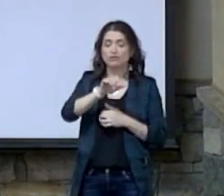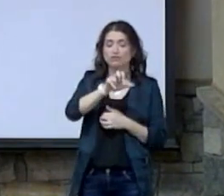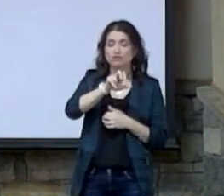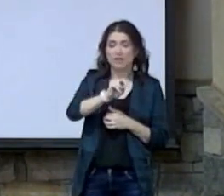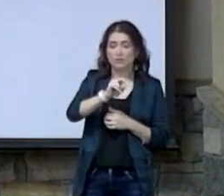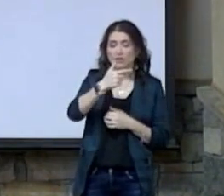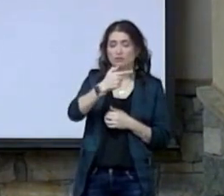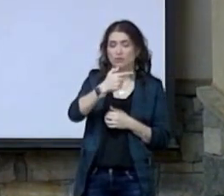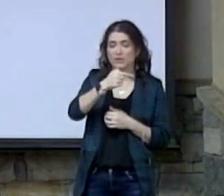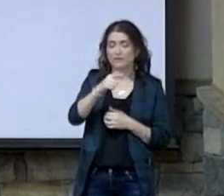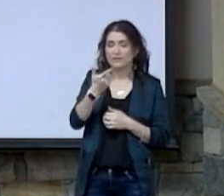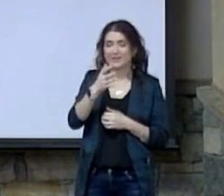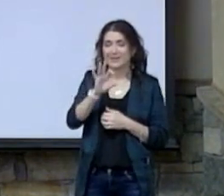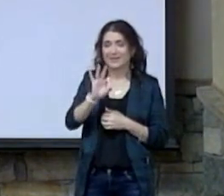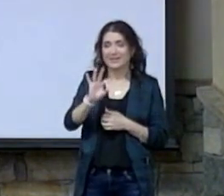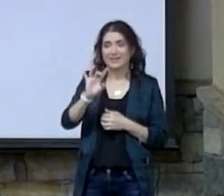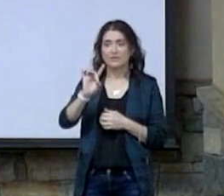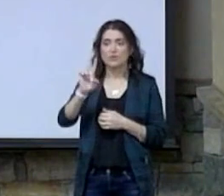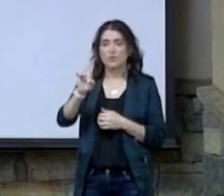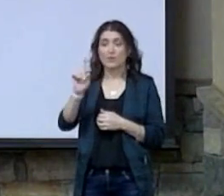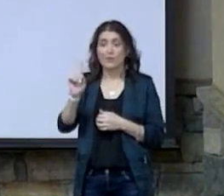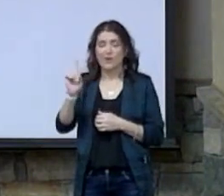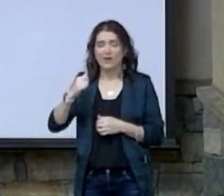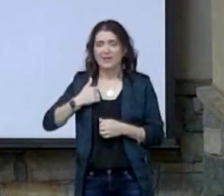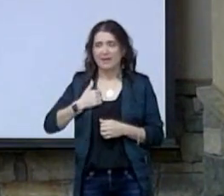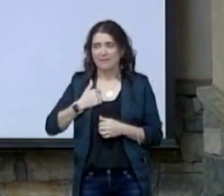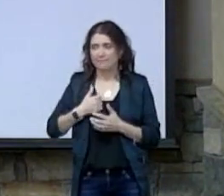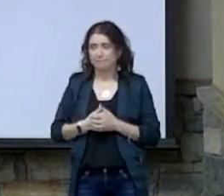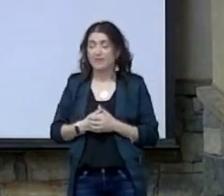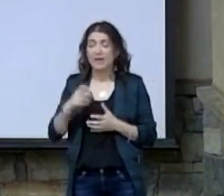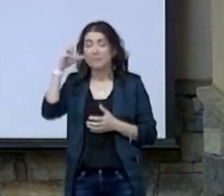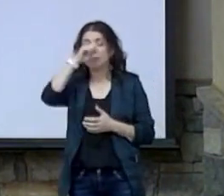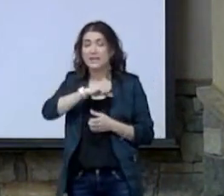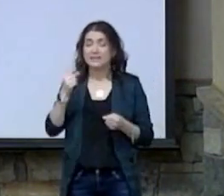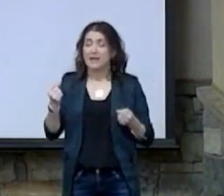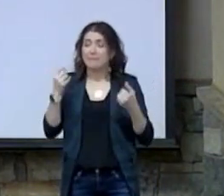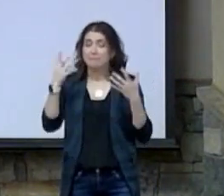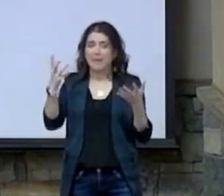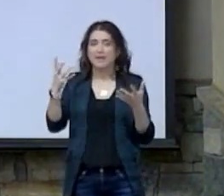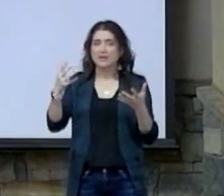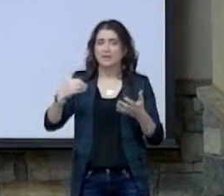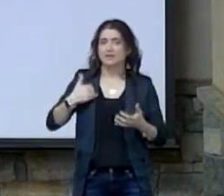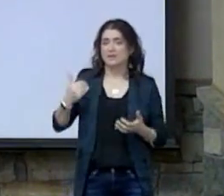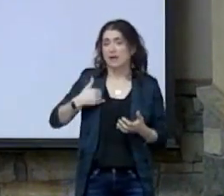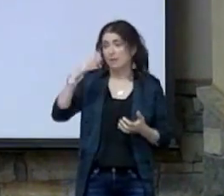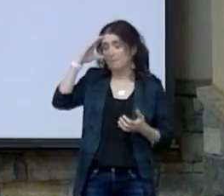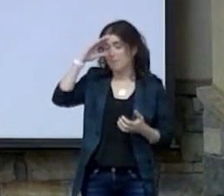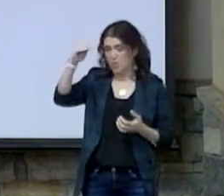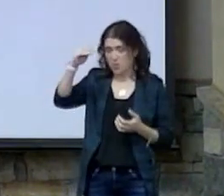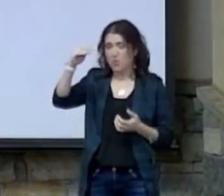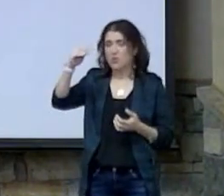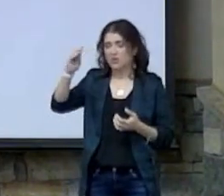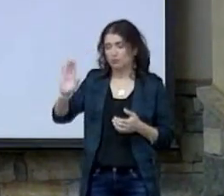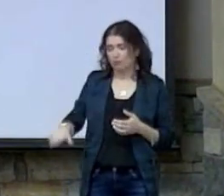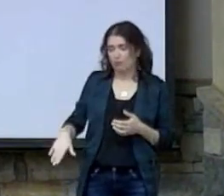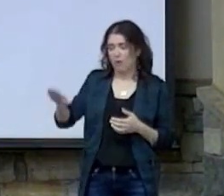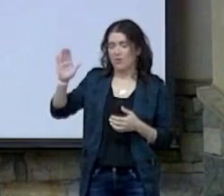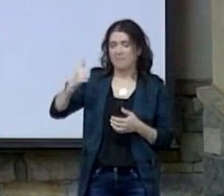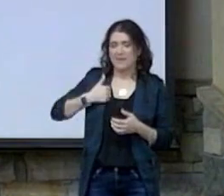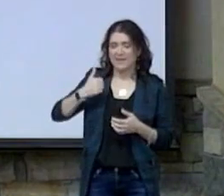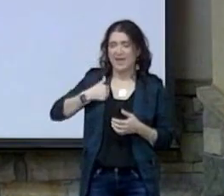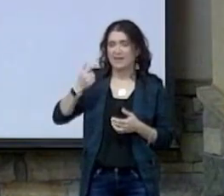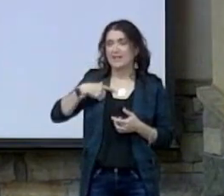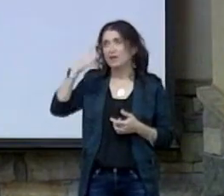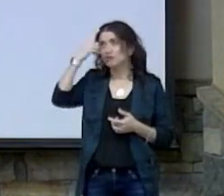1981 in Canada. And I'm going to guess, like a lot of young boys growing up in Canada, he had a dream